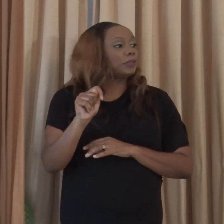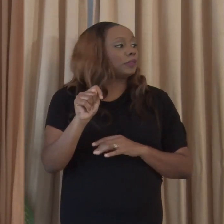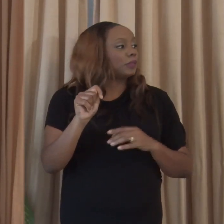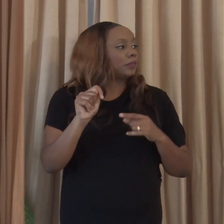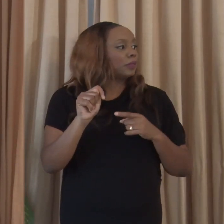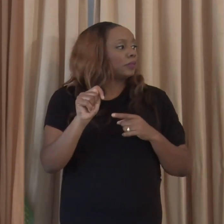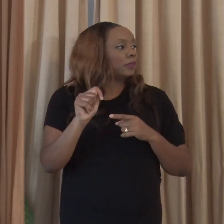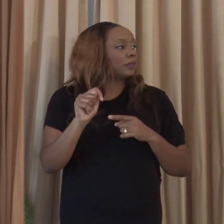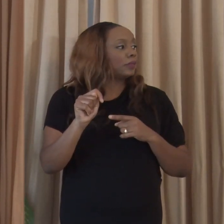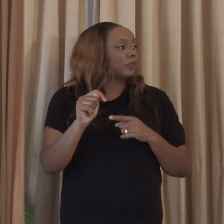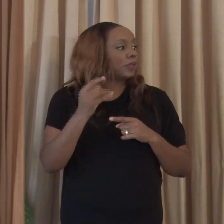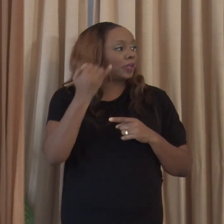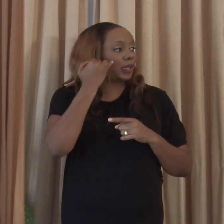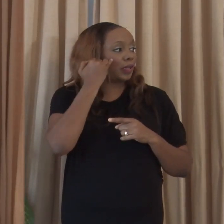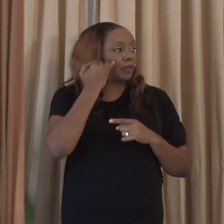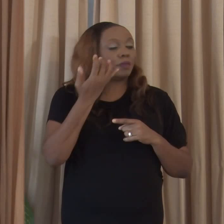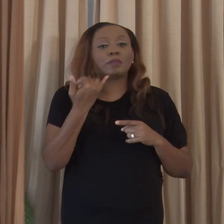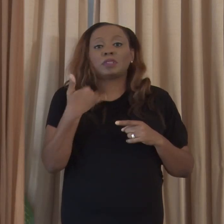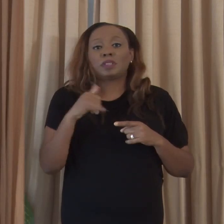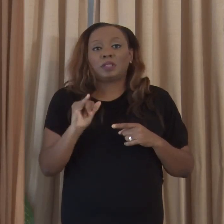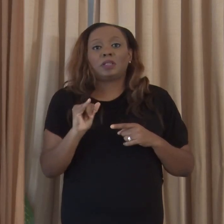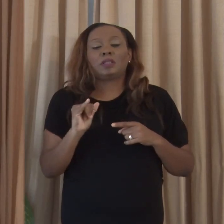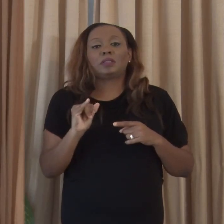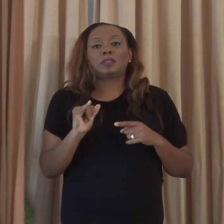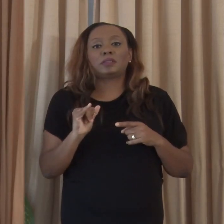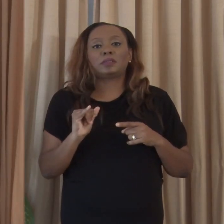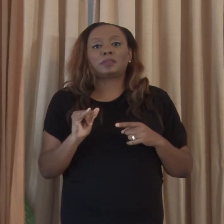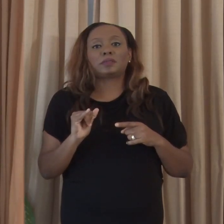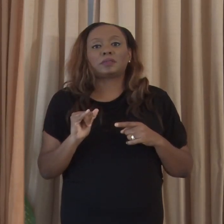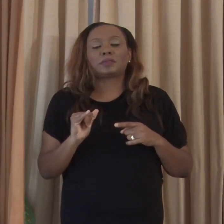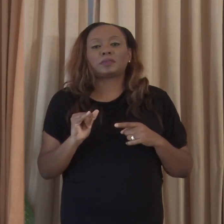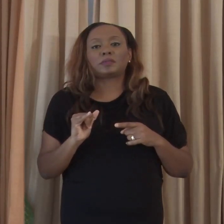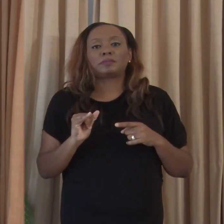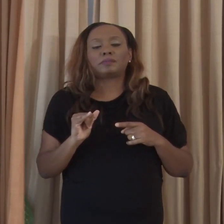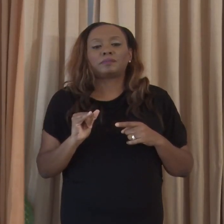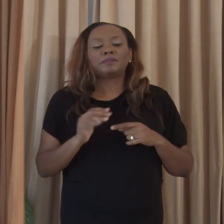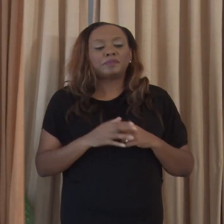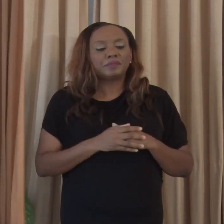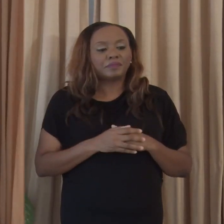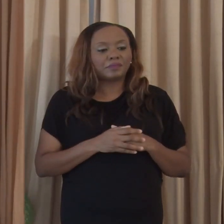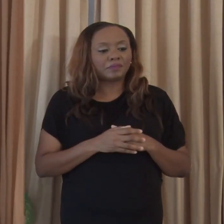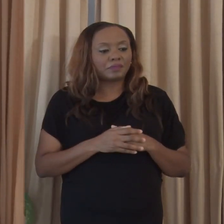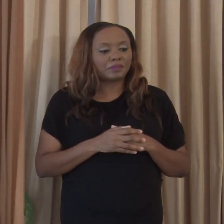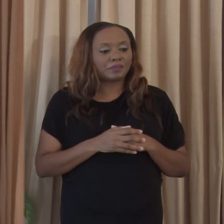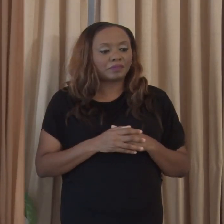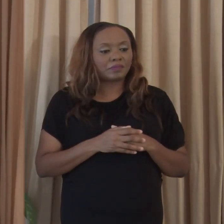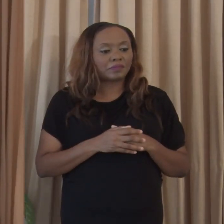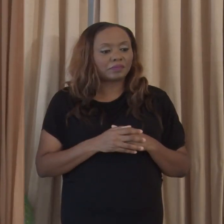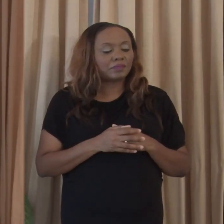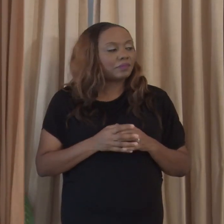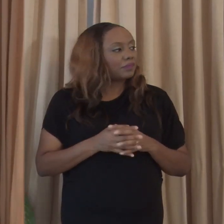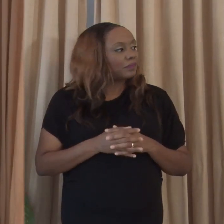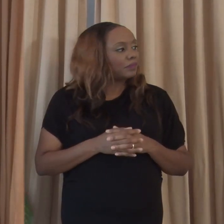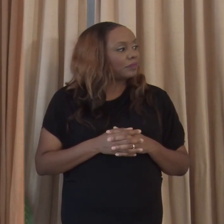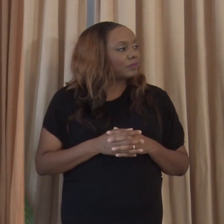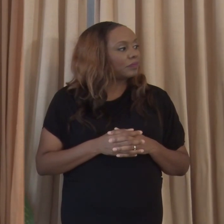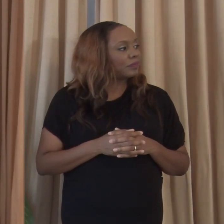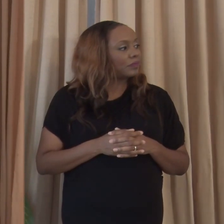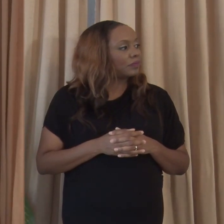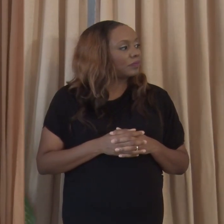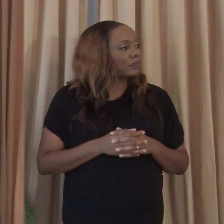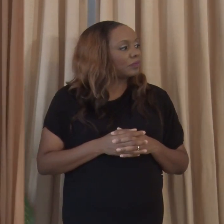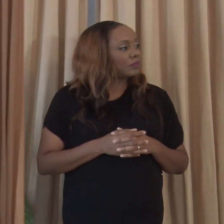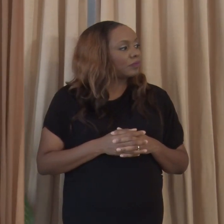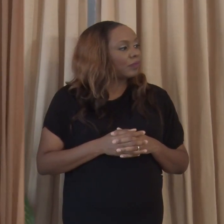have commercial flights, if they'll be still used to create the I wouldn't say mandatory, but